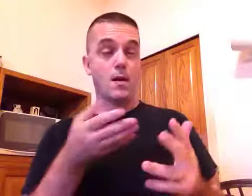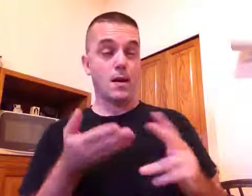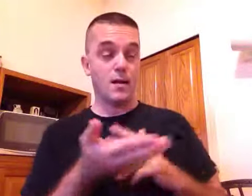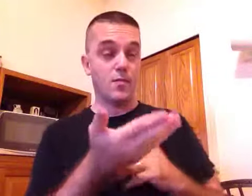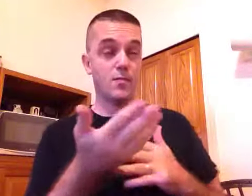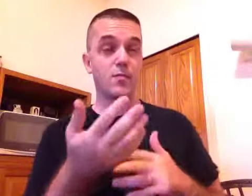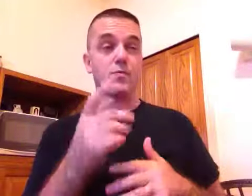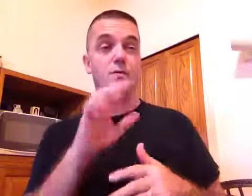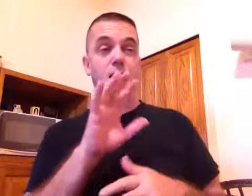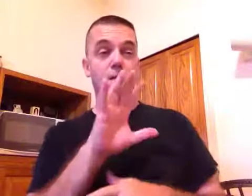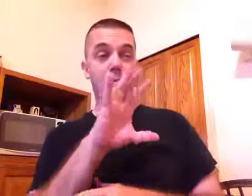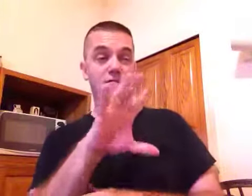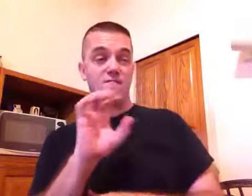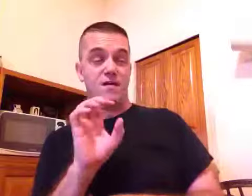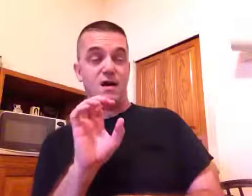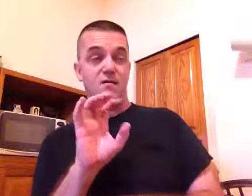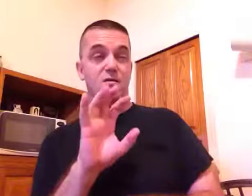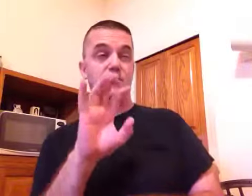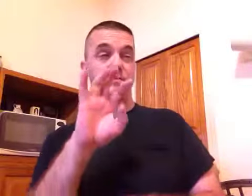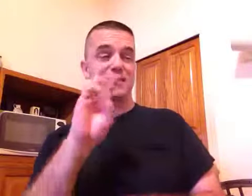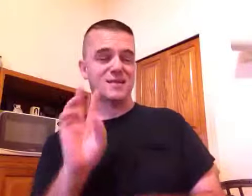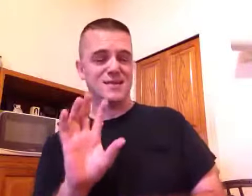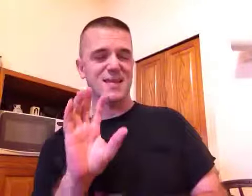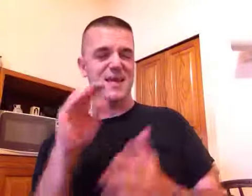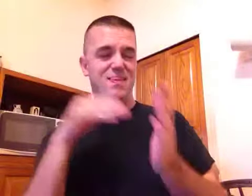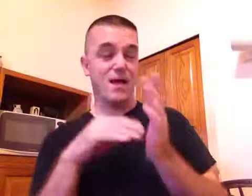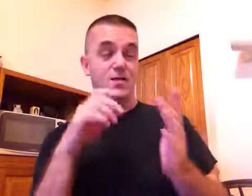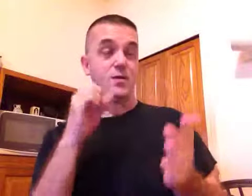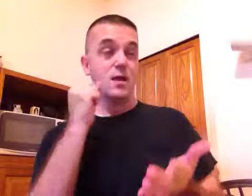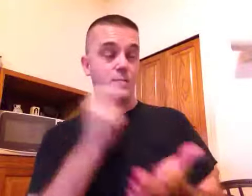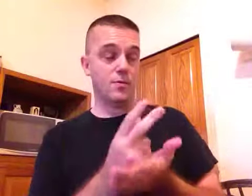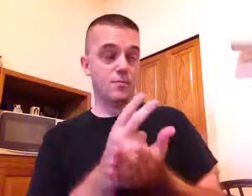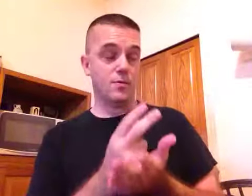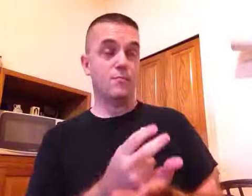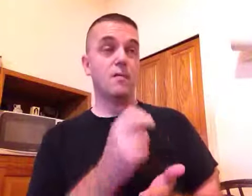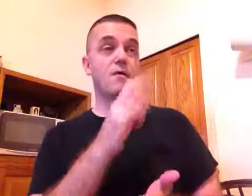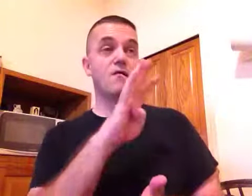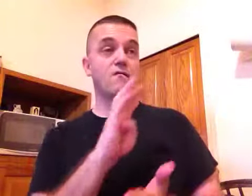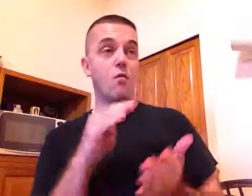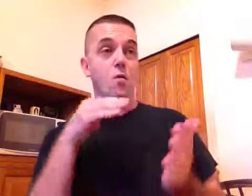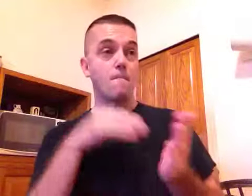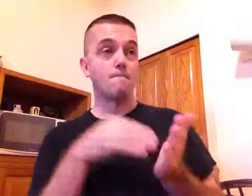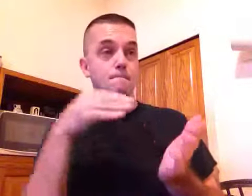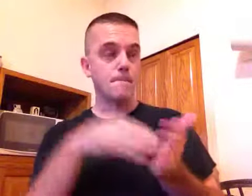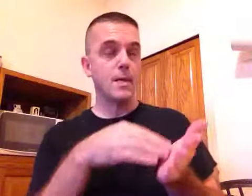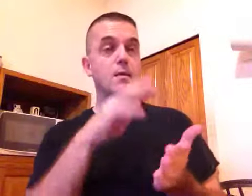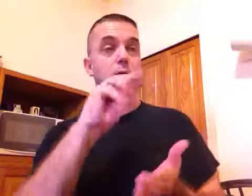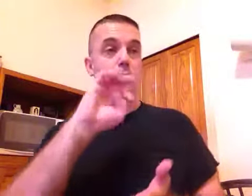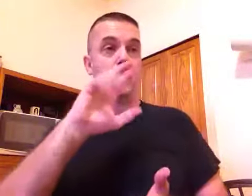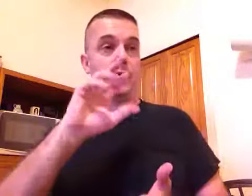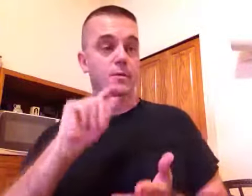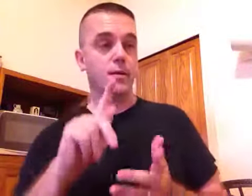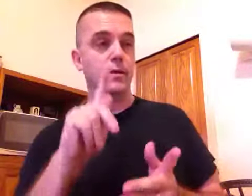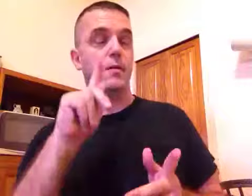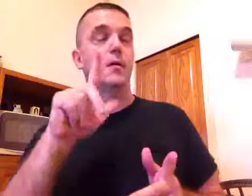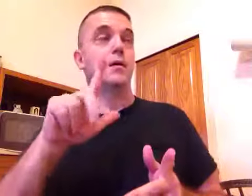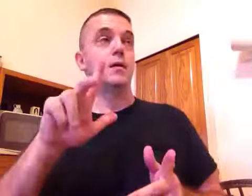about 560,000 have been approved, and close to 4 million people have applied. Right. And so that's